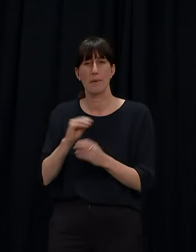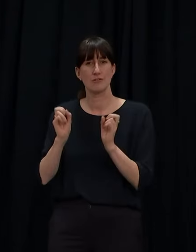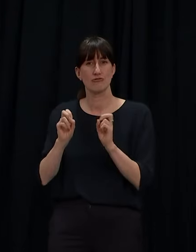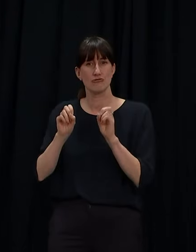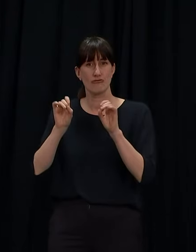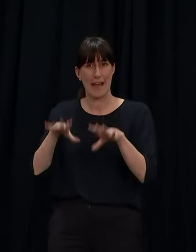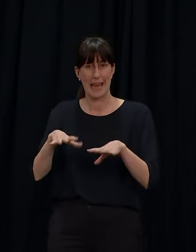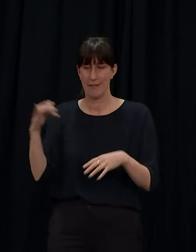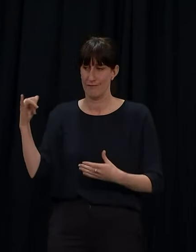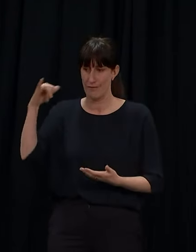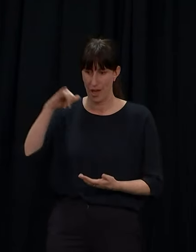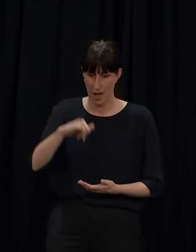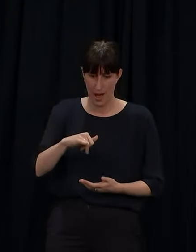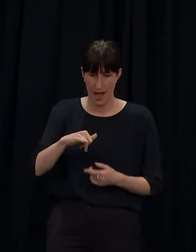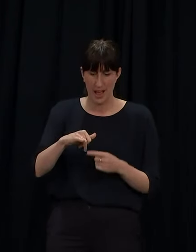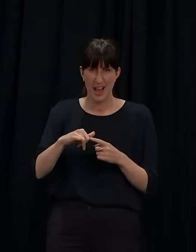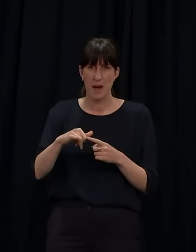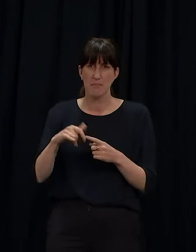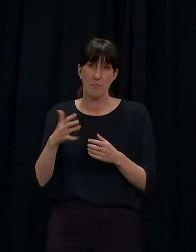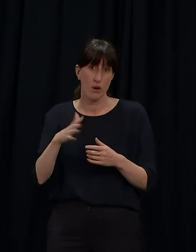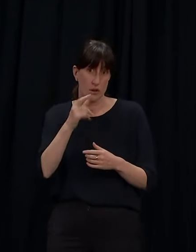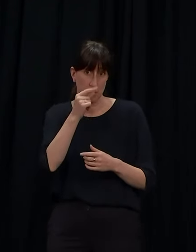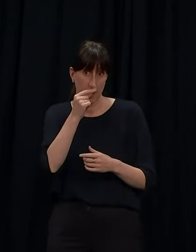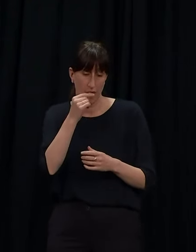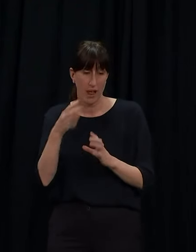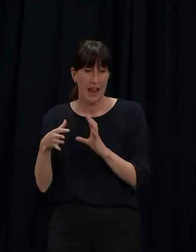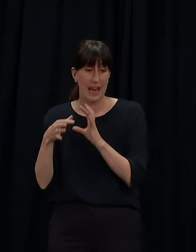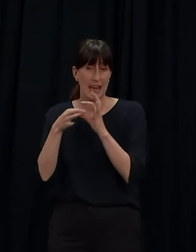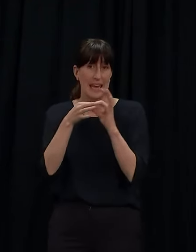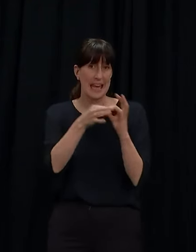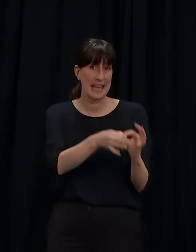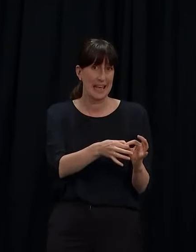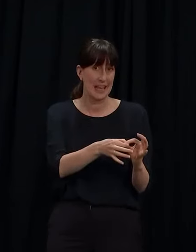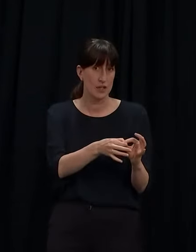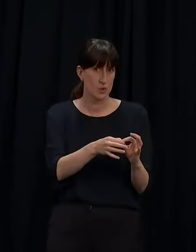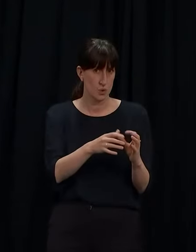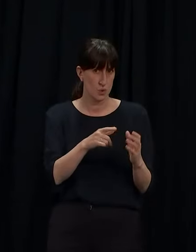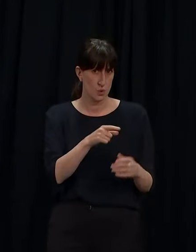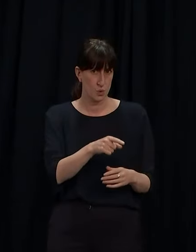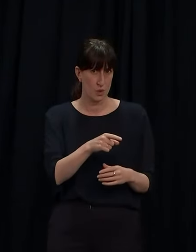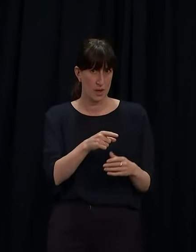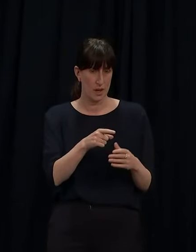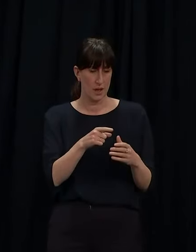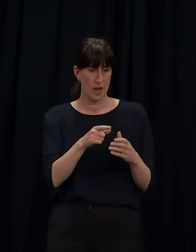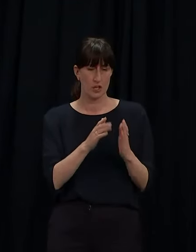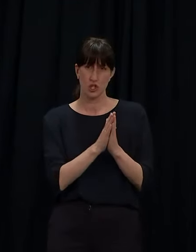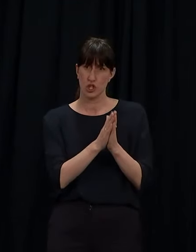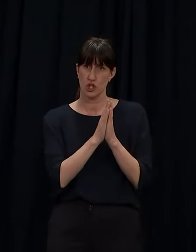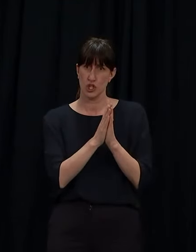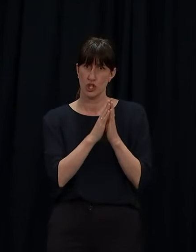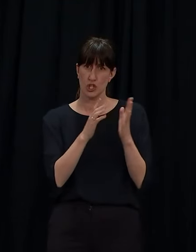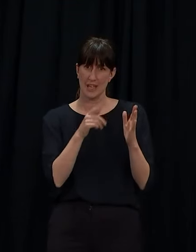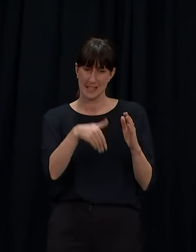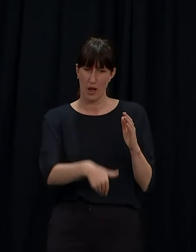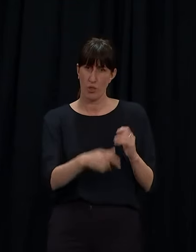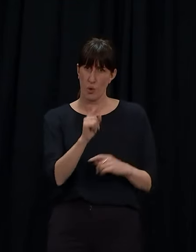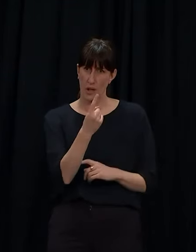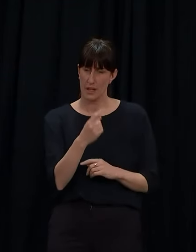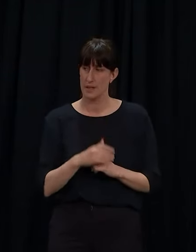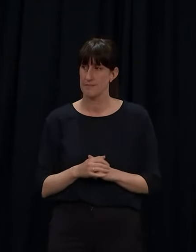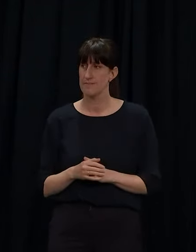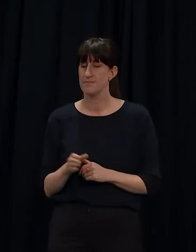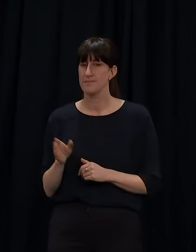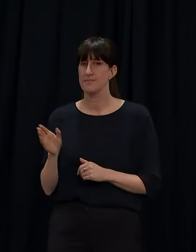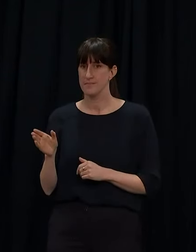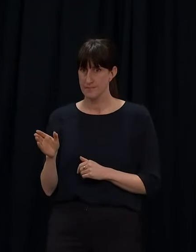just any other information you have on that? So what he referred to was a possible link between someone who was very early